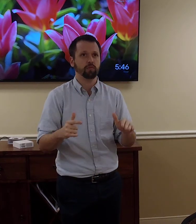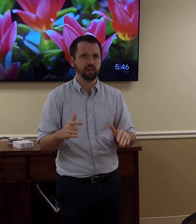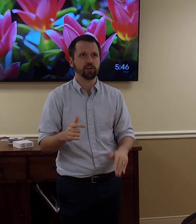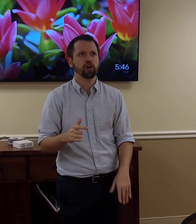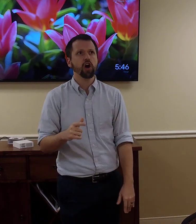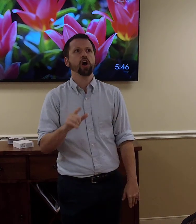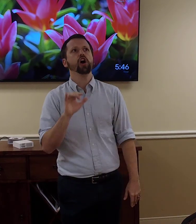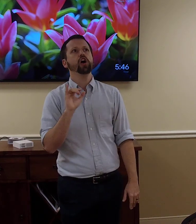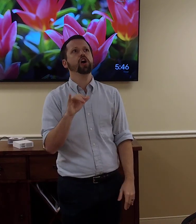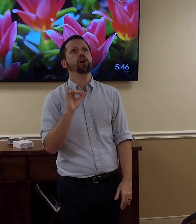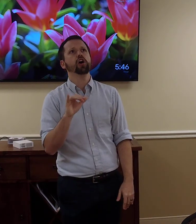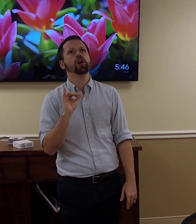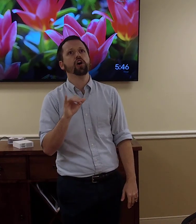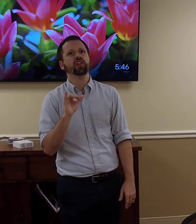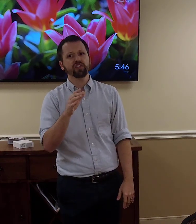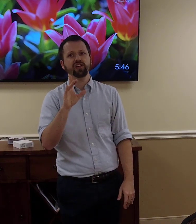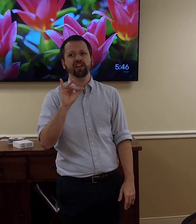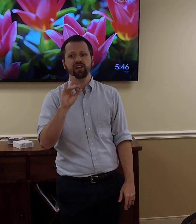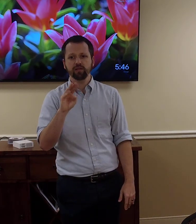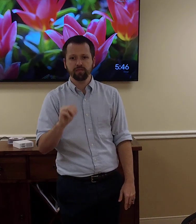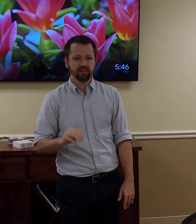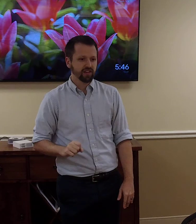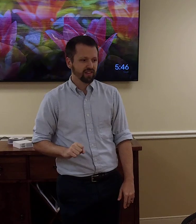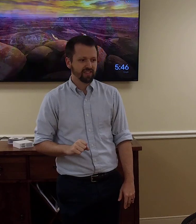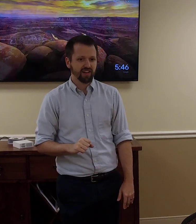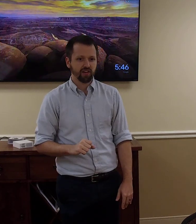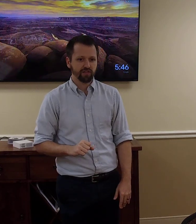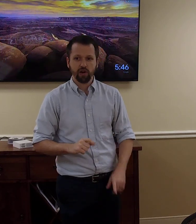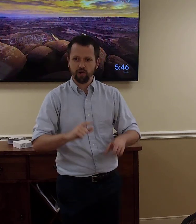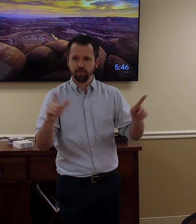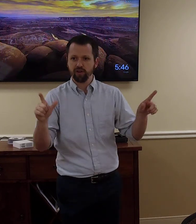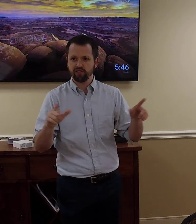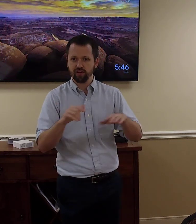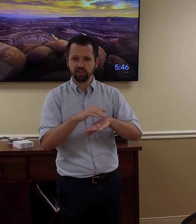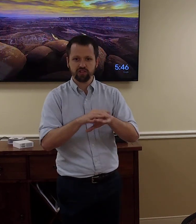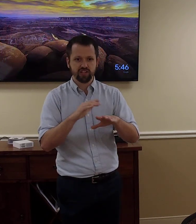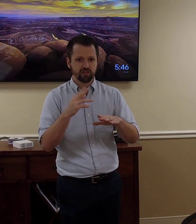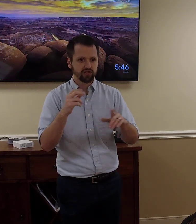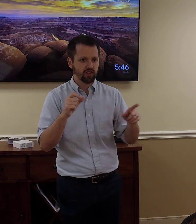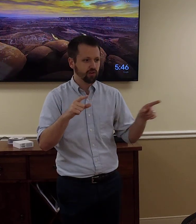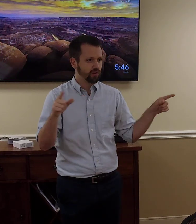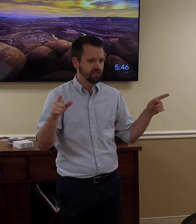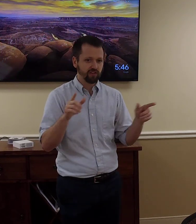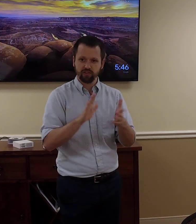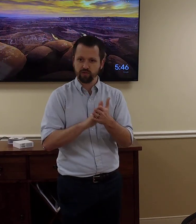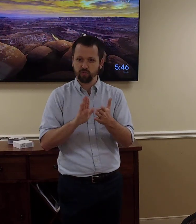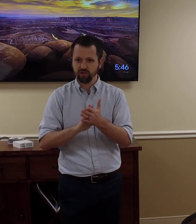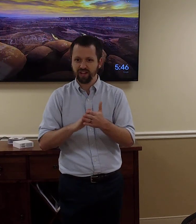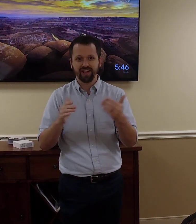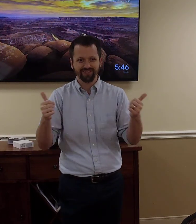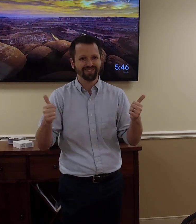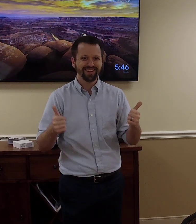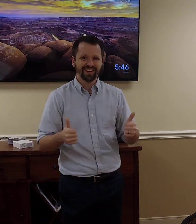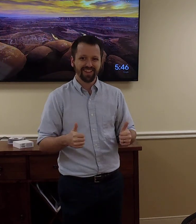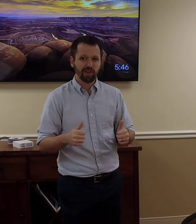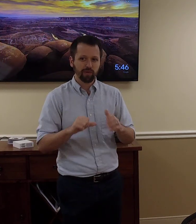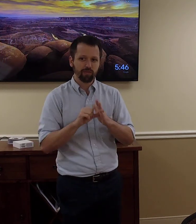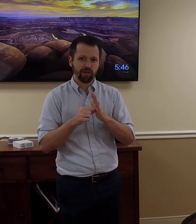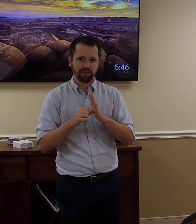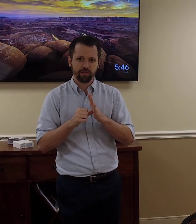like, oh, there's an idiom. So, and if y'all want to impress your English teachers, y'all who are still in school, they'll be impressed maybe.